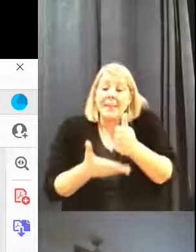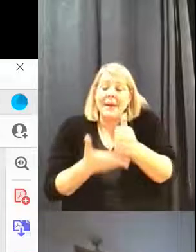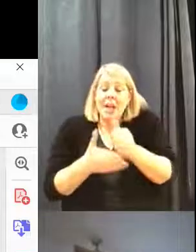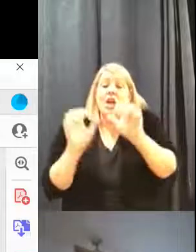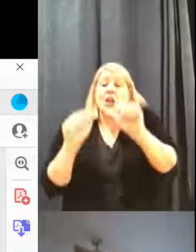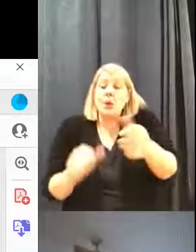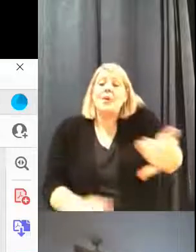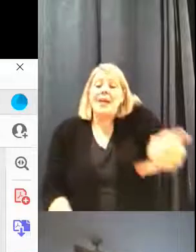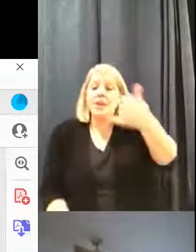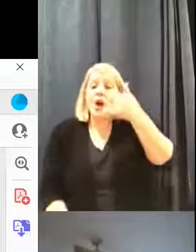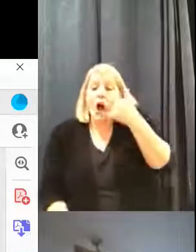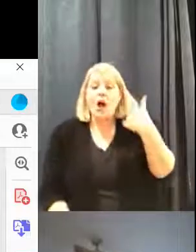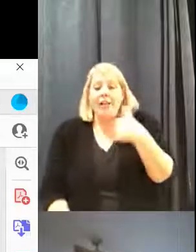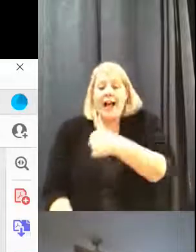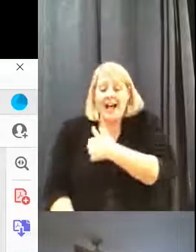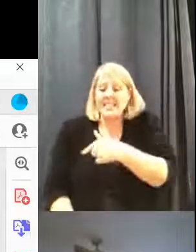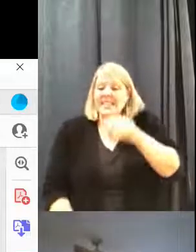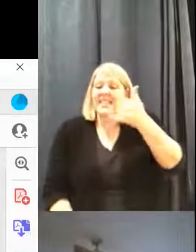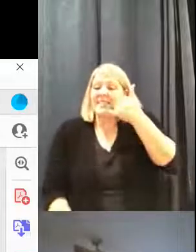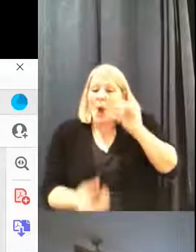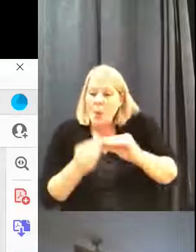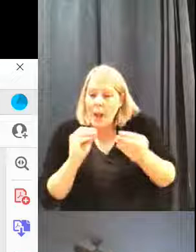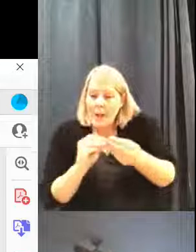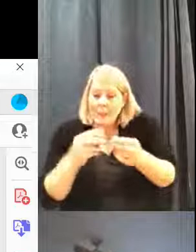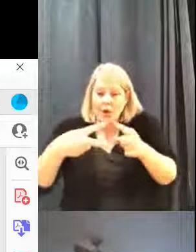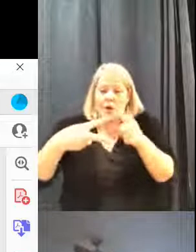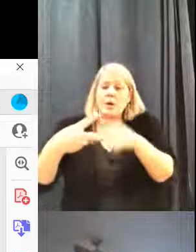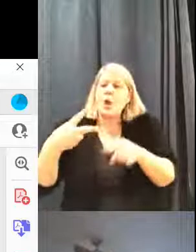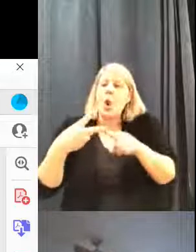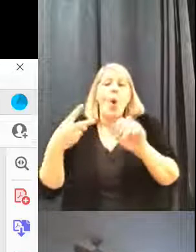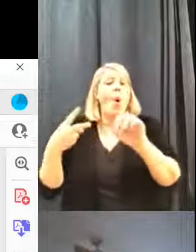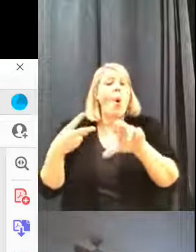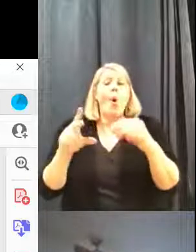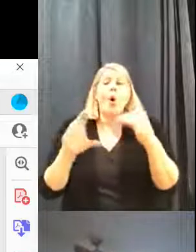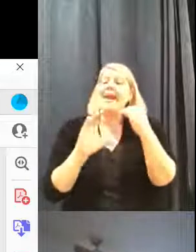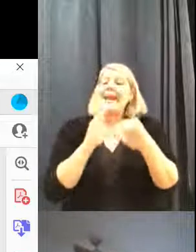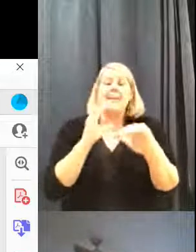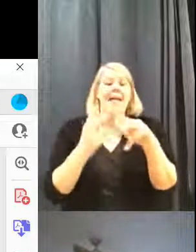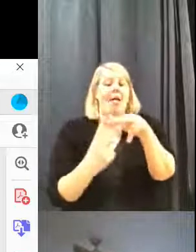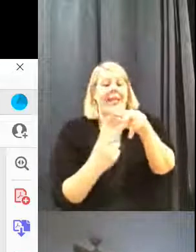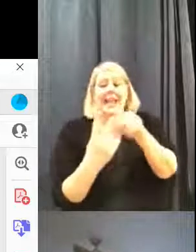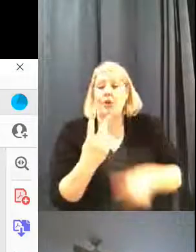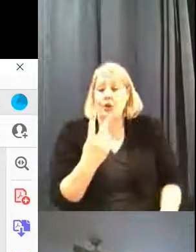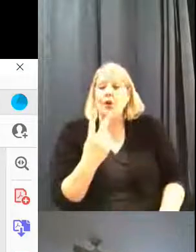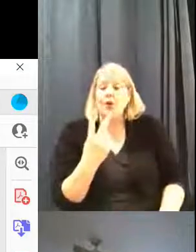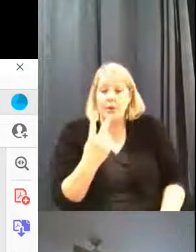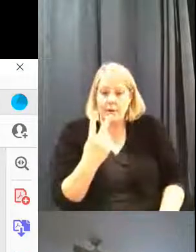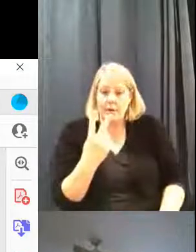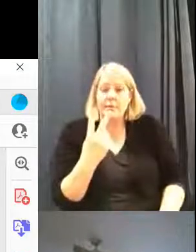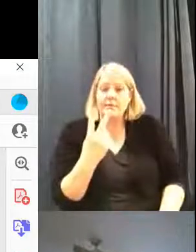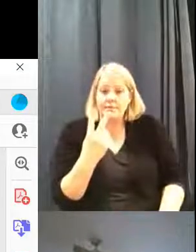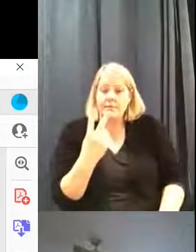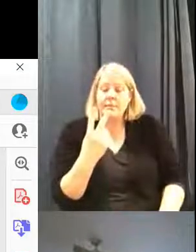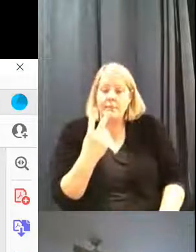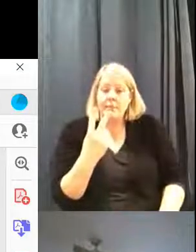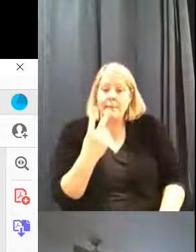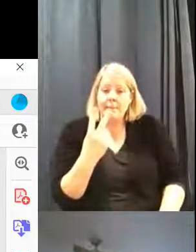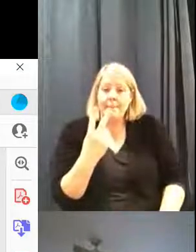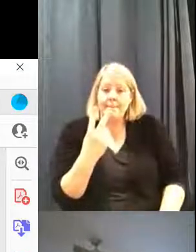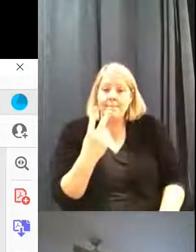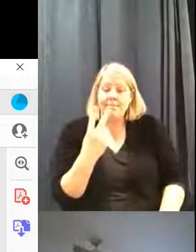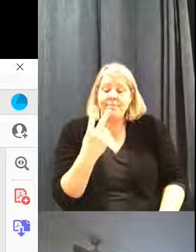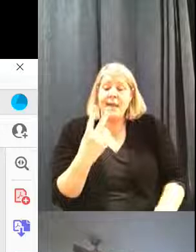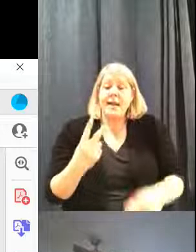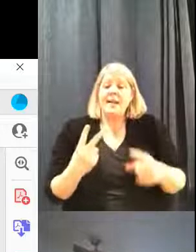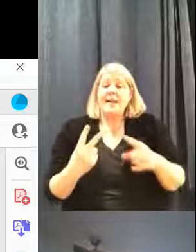at either the phone number listed there or the email address listed there. And it also says you can contact you being the special ed